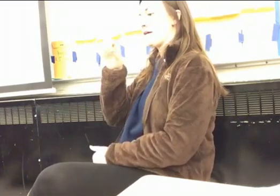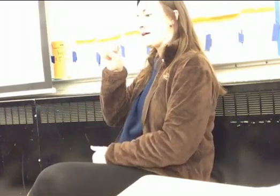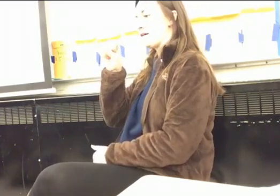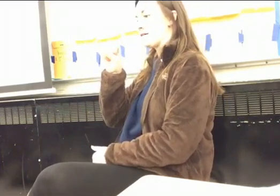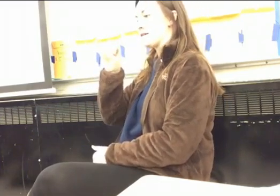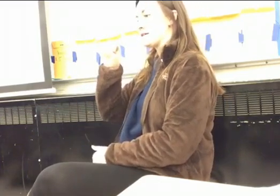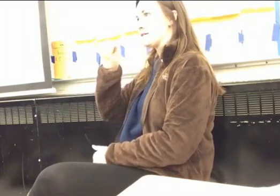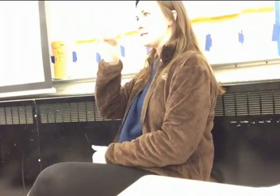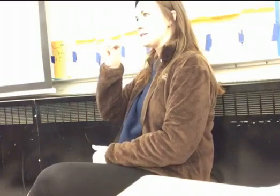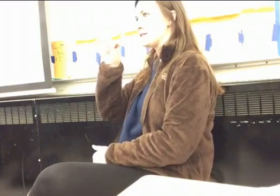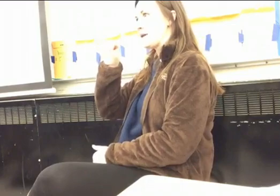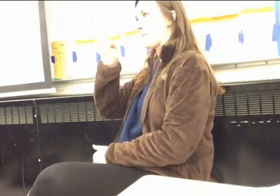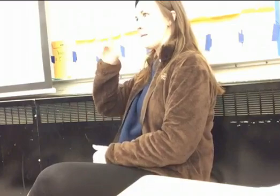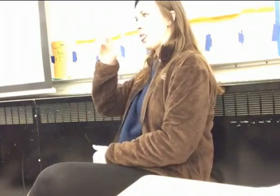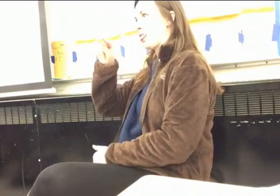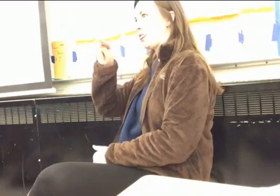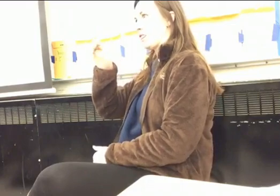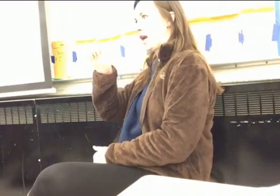ASSIMILATE,